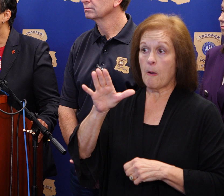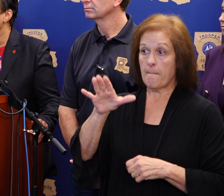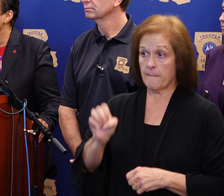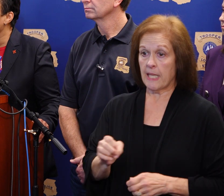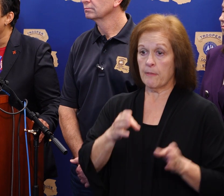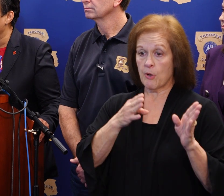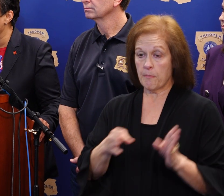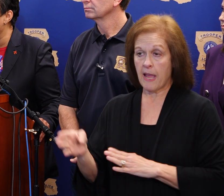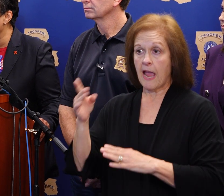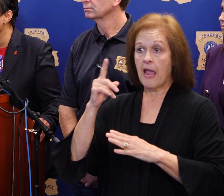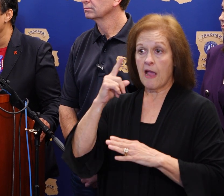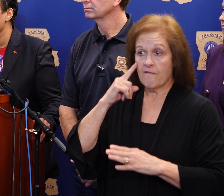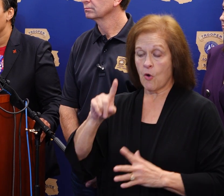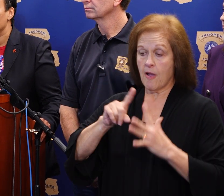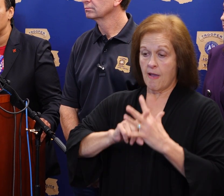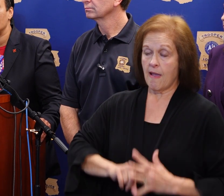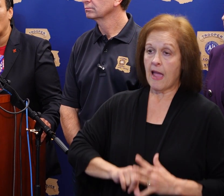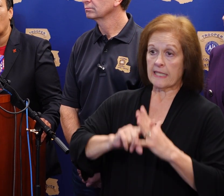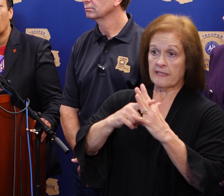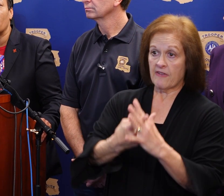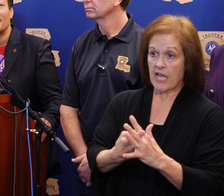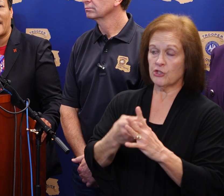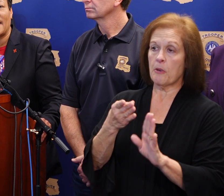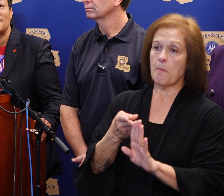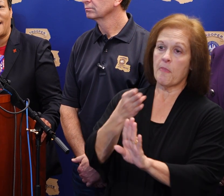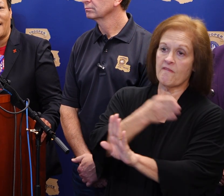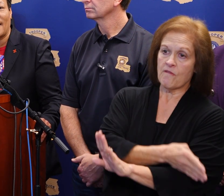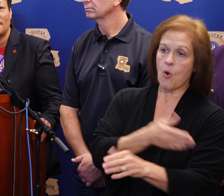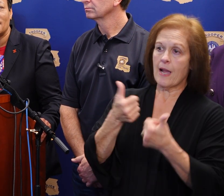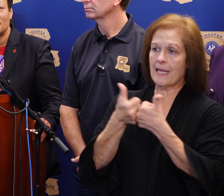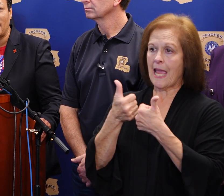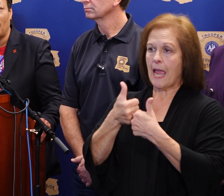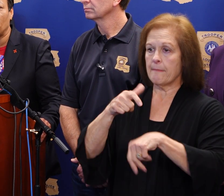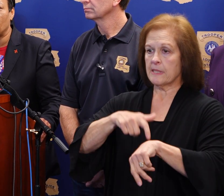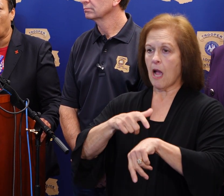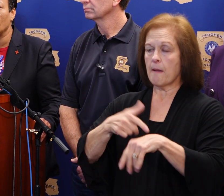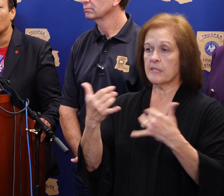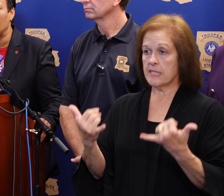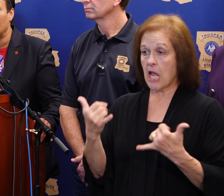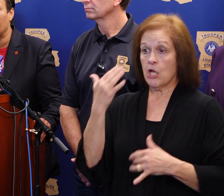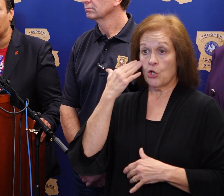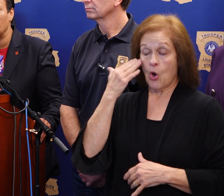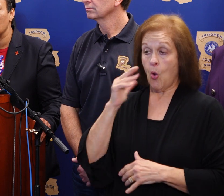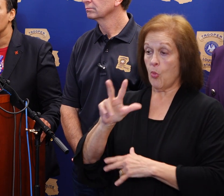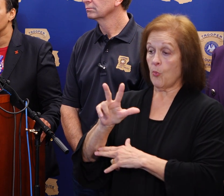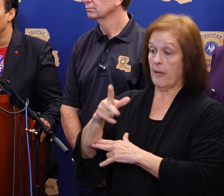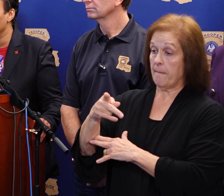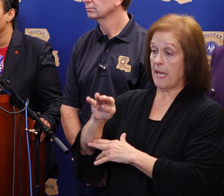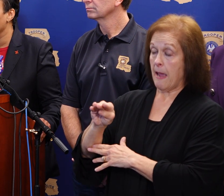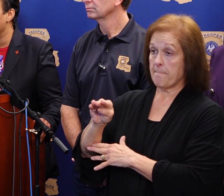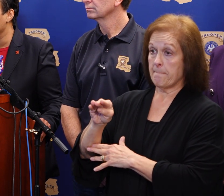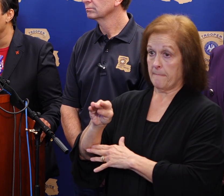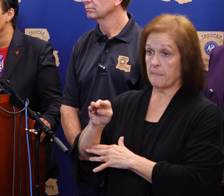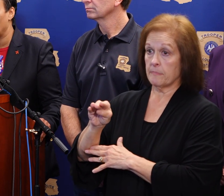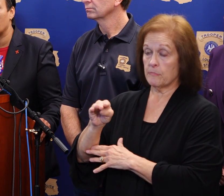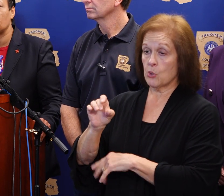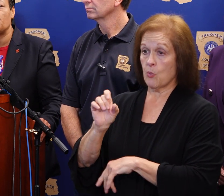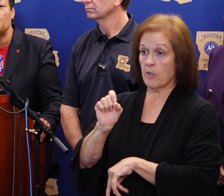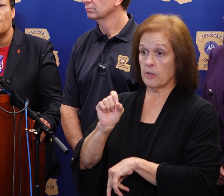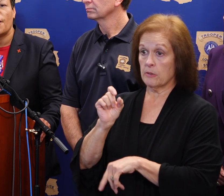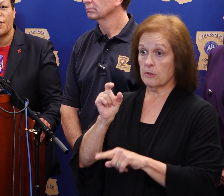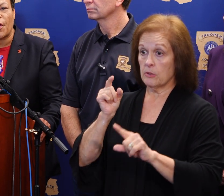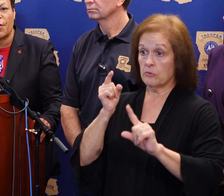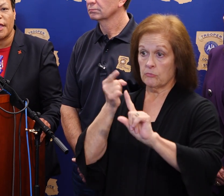prepared for full activation before game time today. We know 3 p.m., so we're working